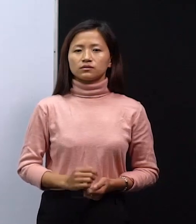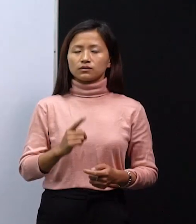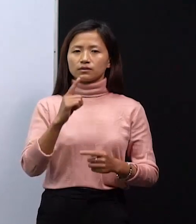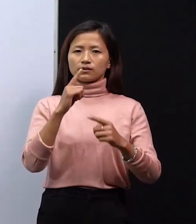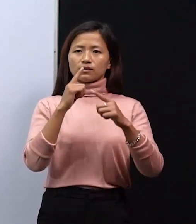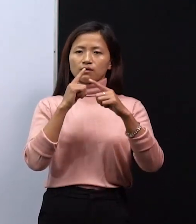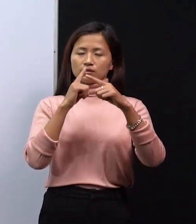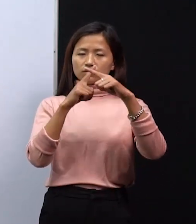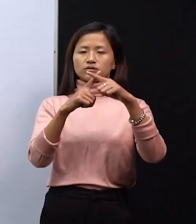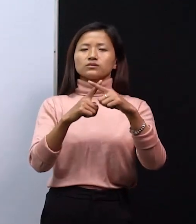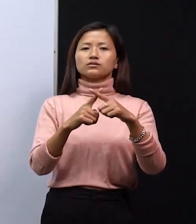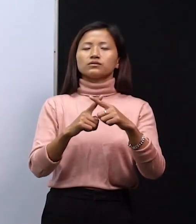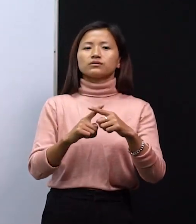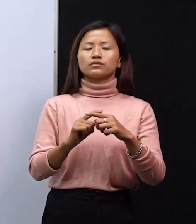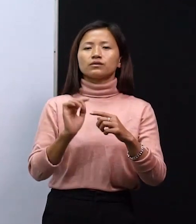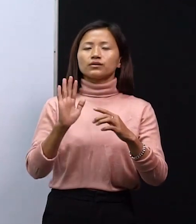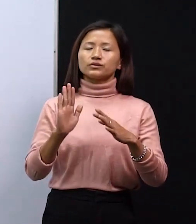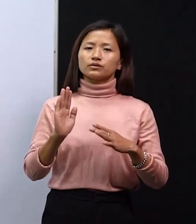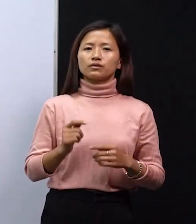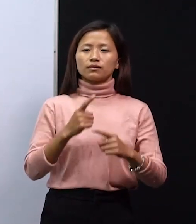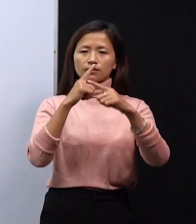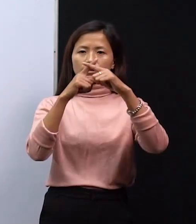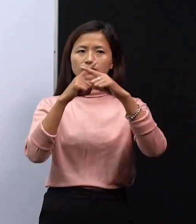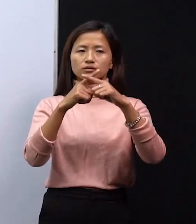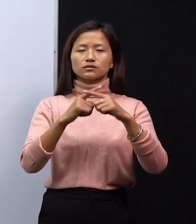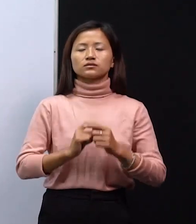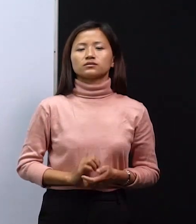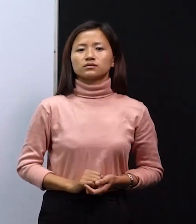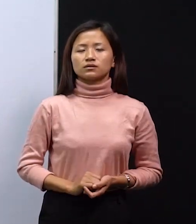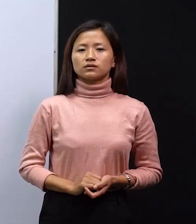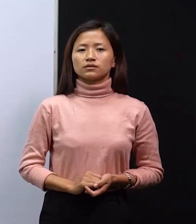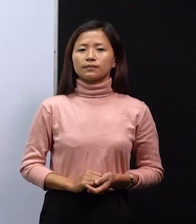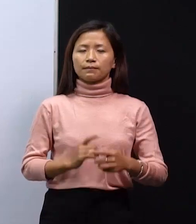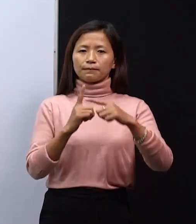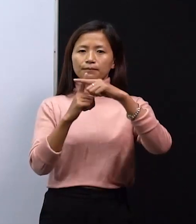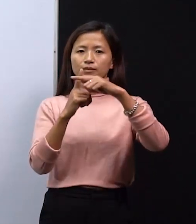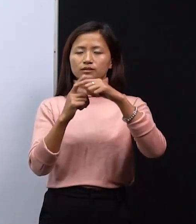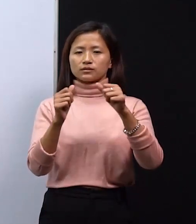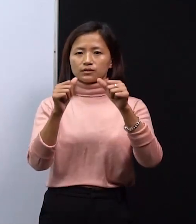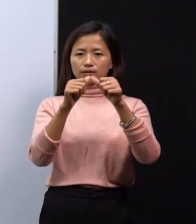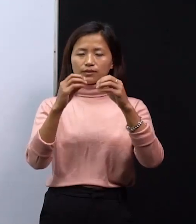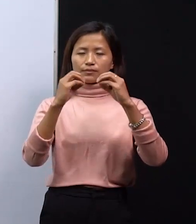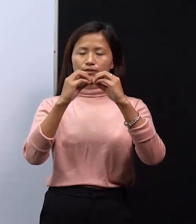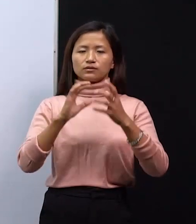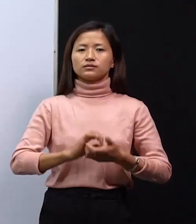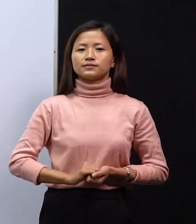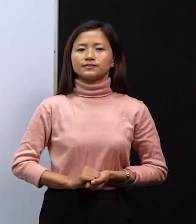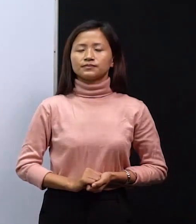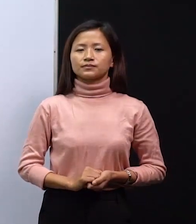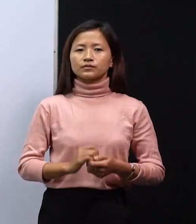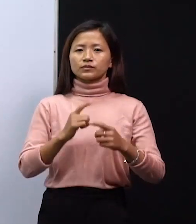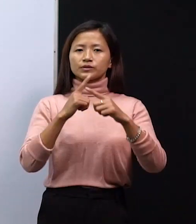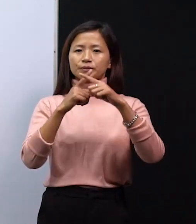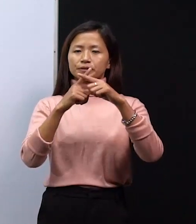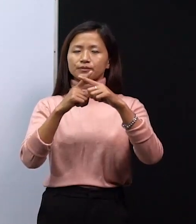into your x. Your x is nothing but 4x plus ab, multiply